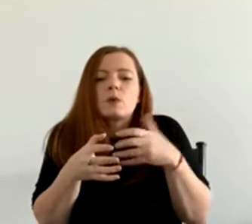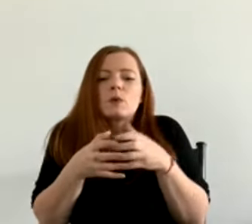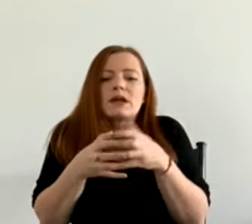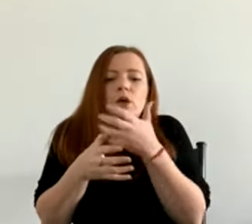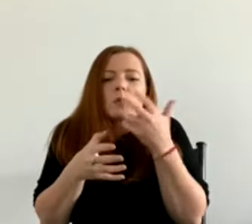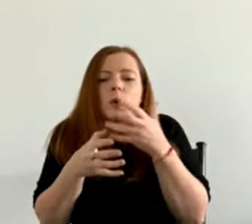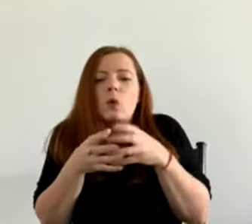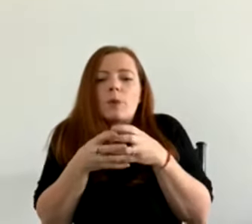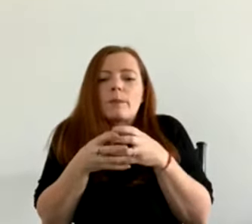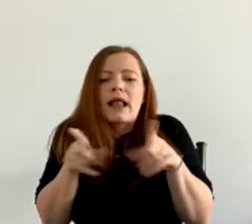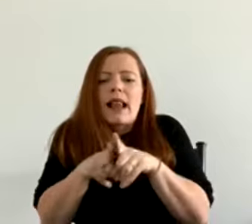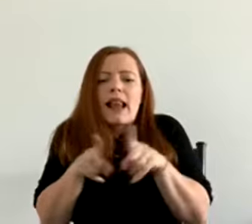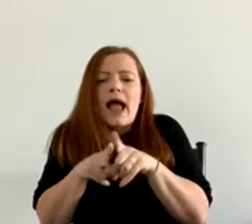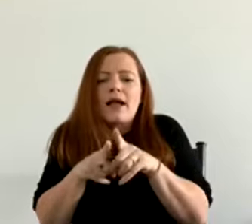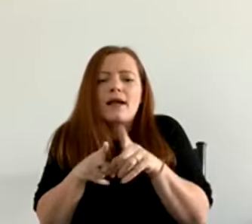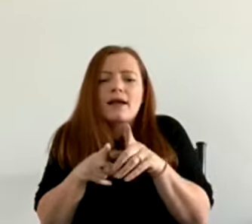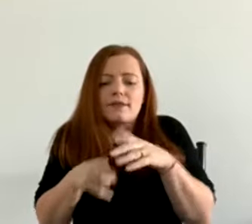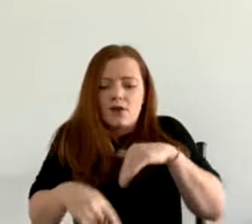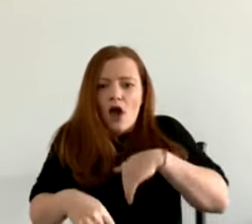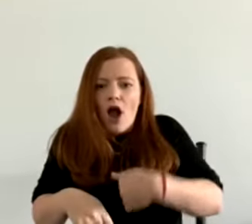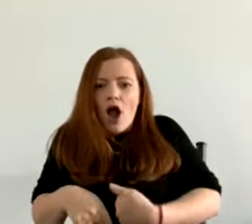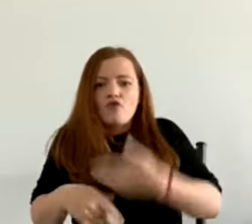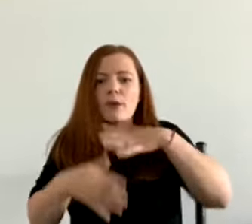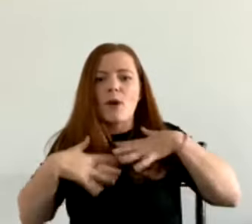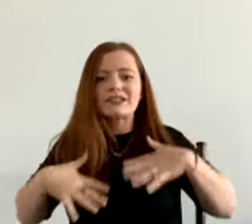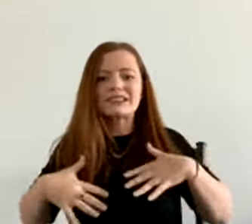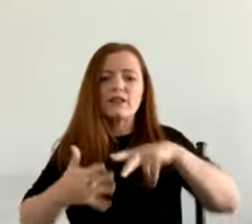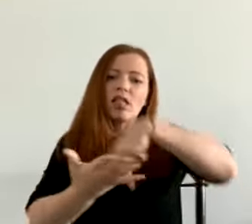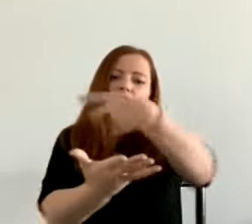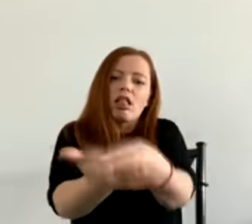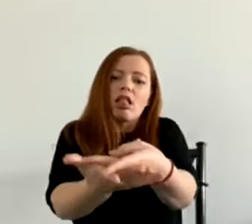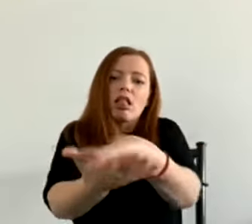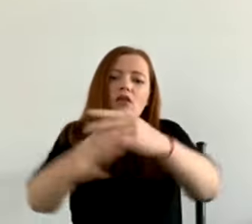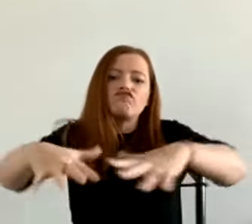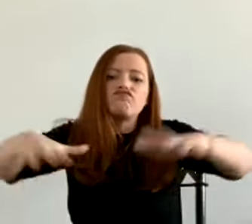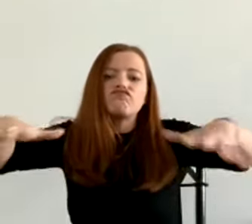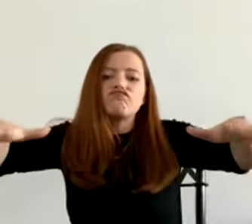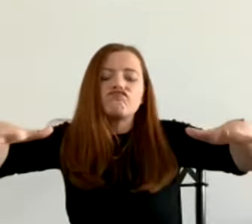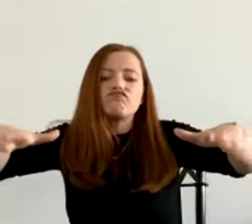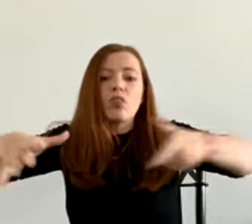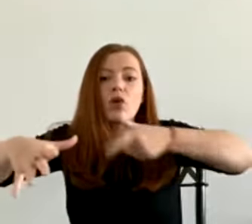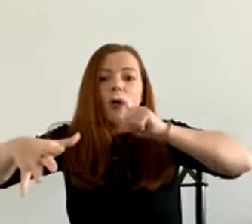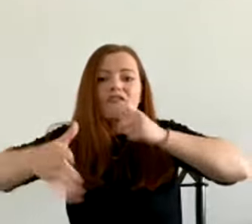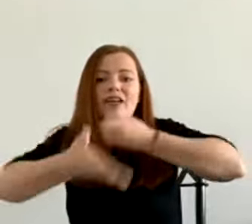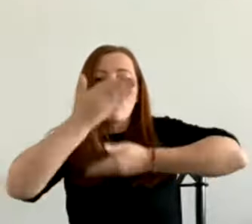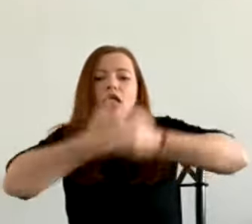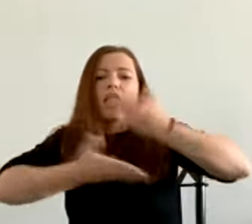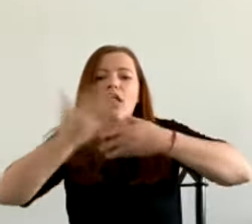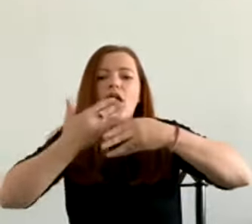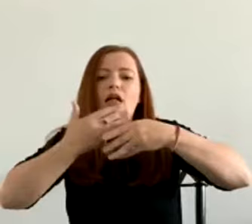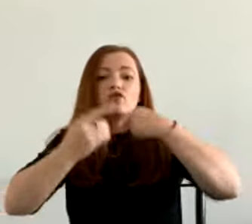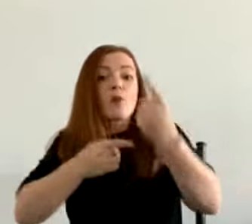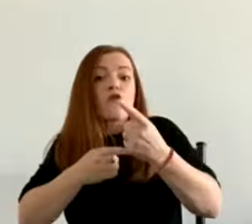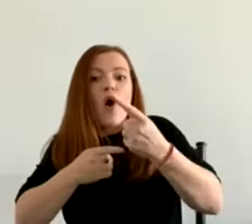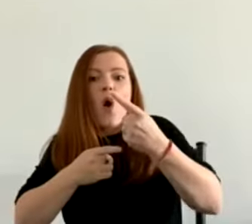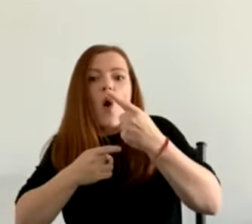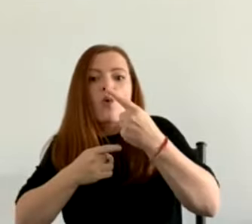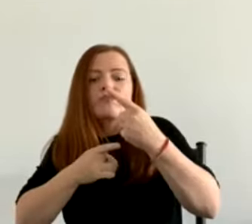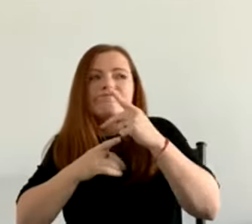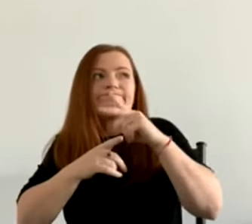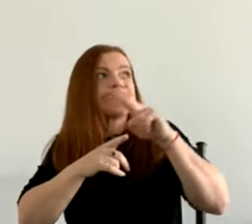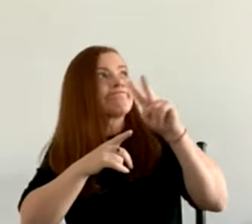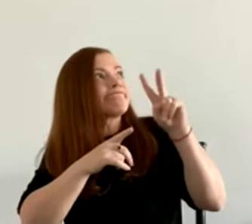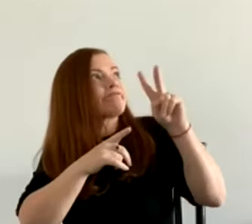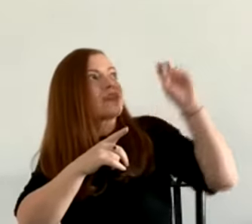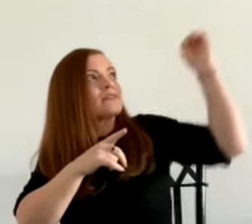the shoreline. The coffee speaks. Tomorrow, turn away from the sun. Look towards the moon.